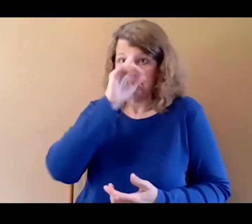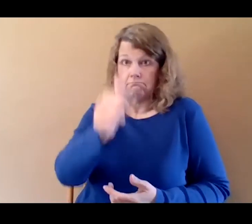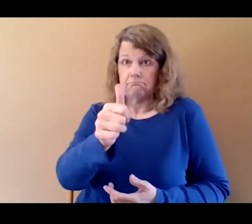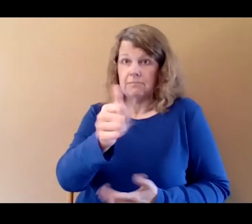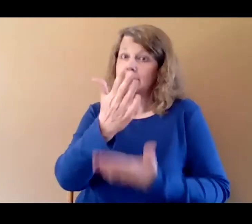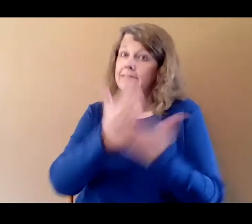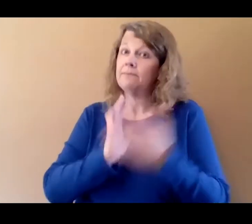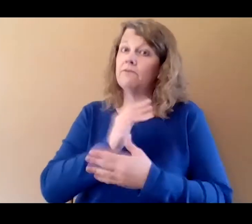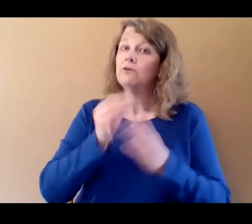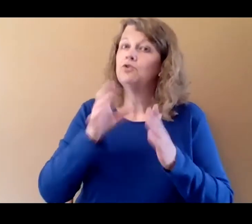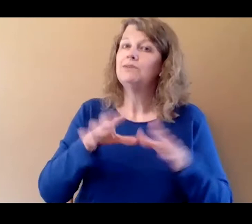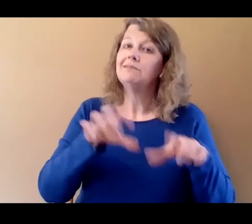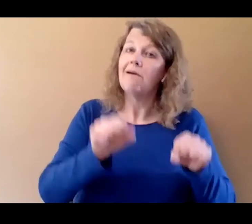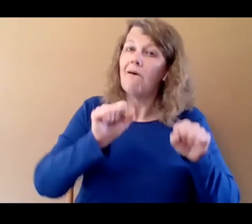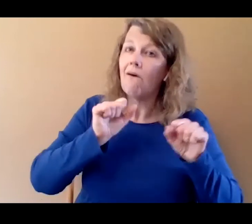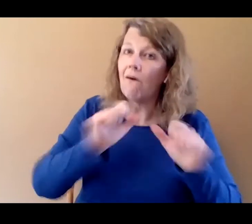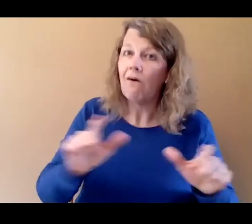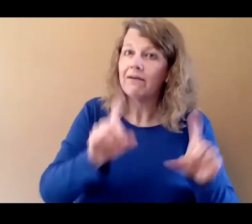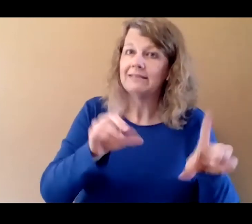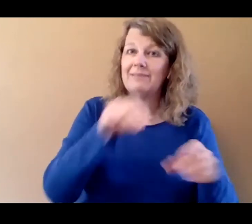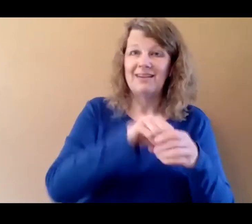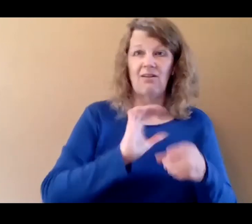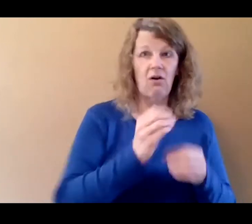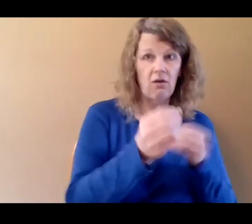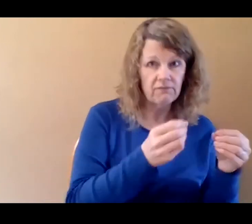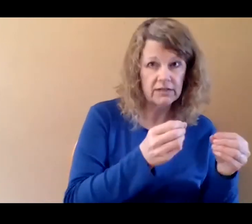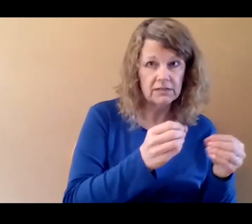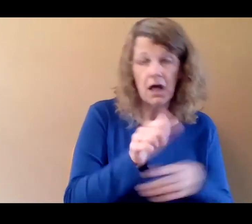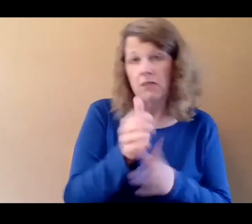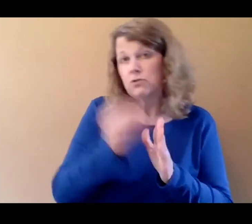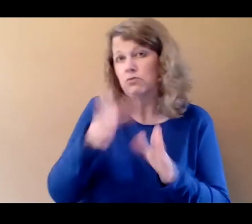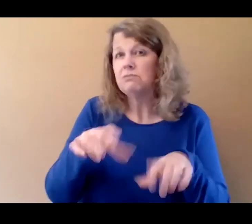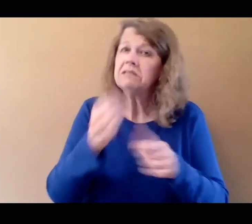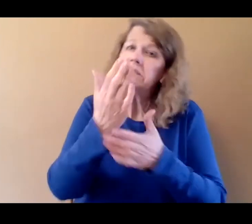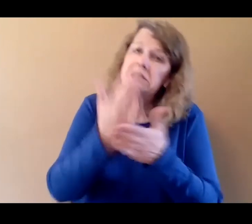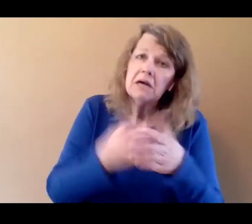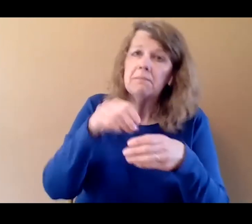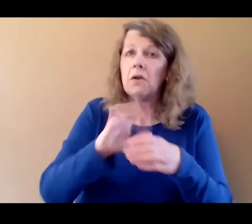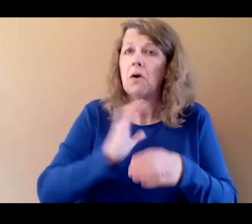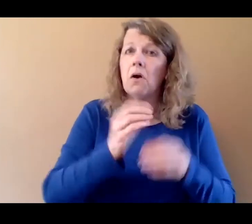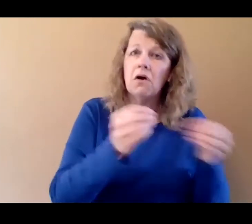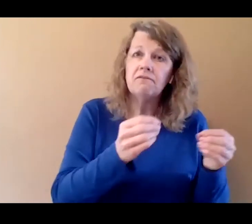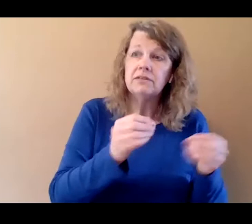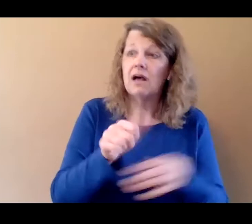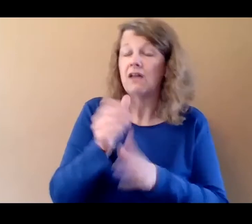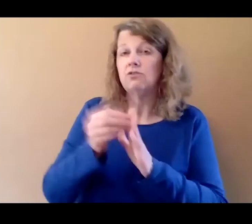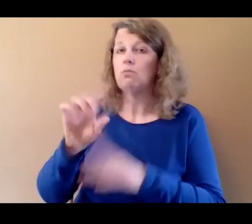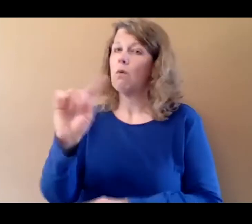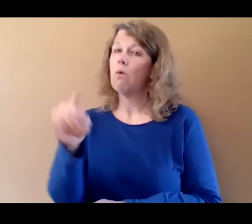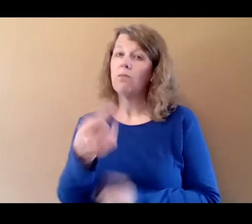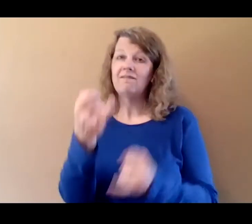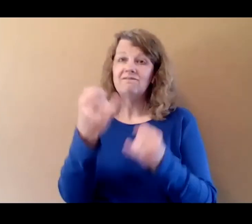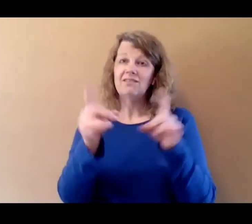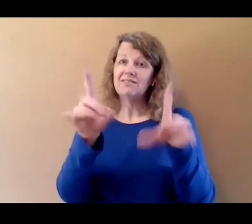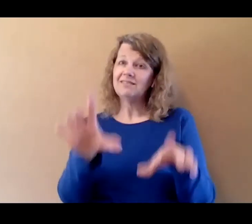students who take all of their exams in our office. We have students who take some of their exams in the office. And we have students who